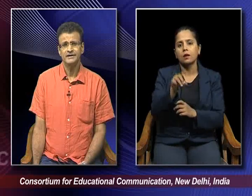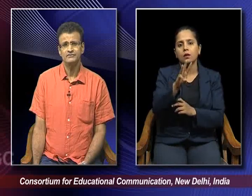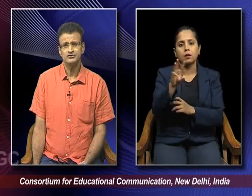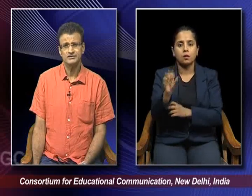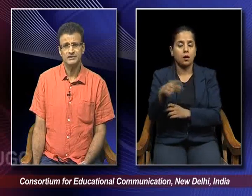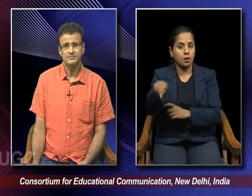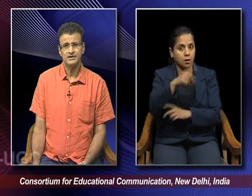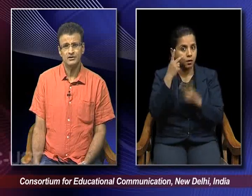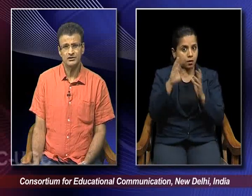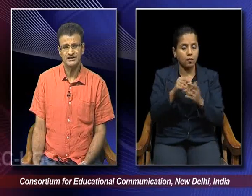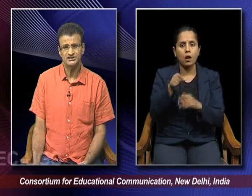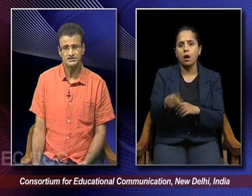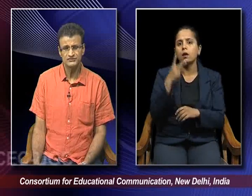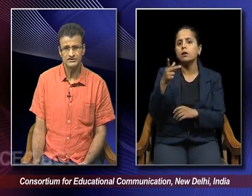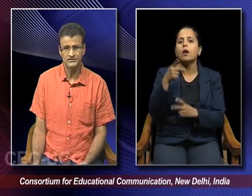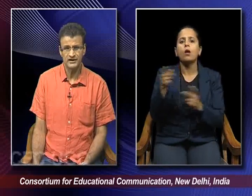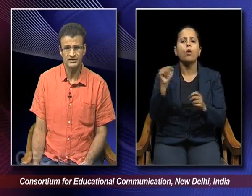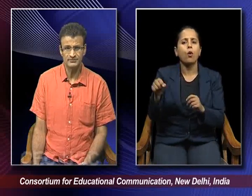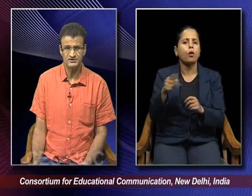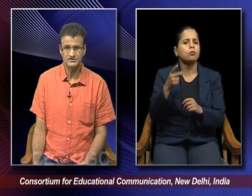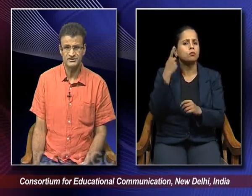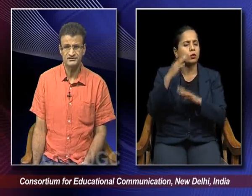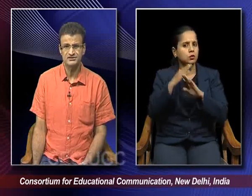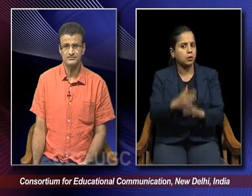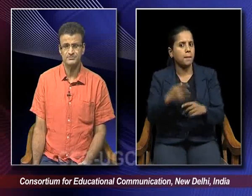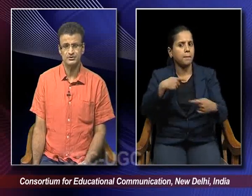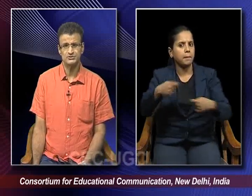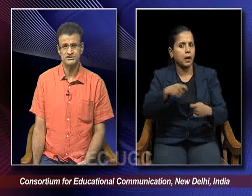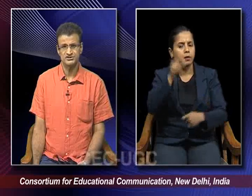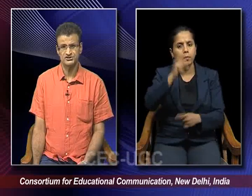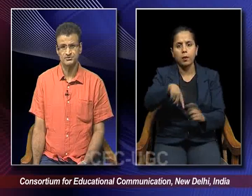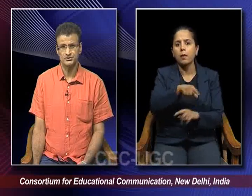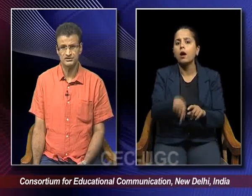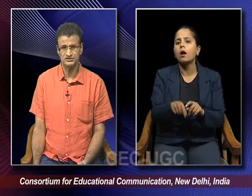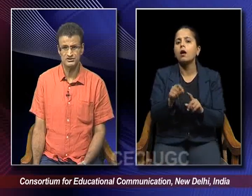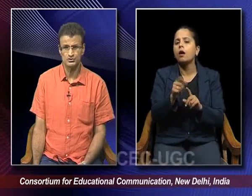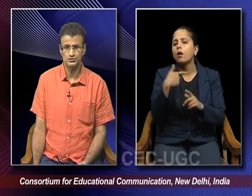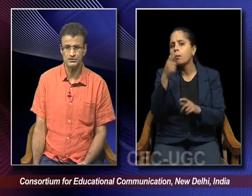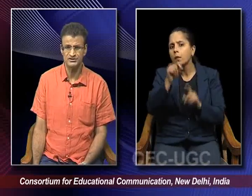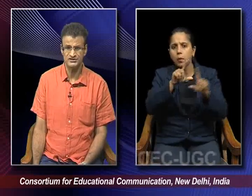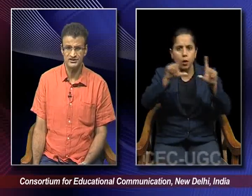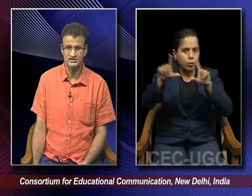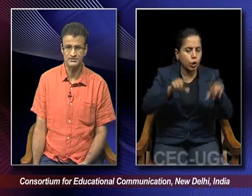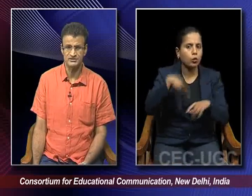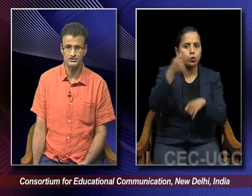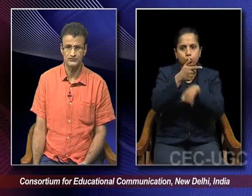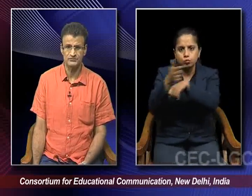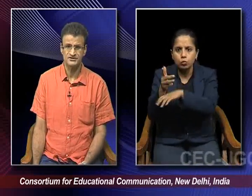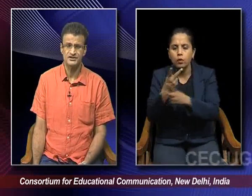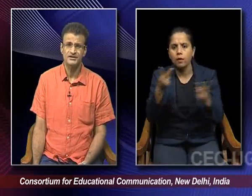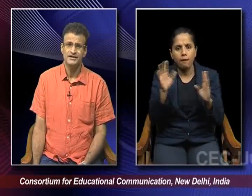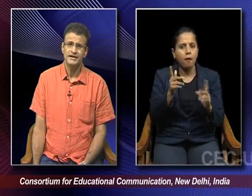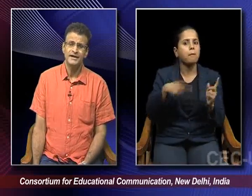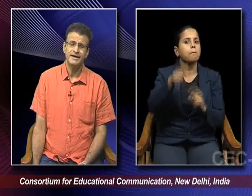and it was an umbrella organization for safeguarding the business interests of the producers, distributors, studio owners and the exhibitors of